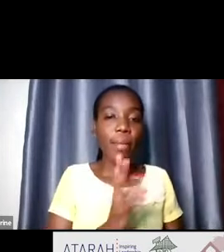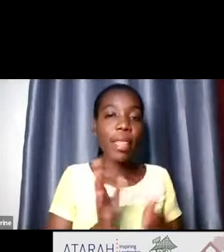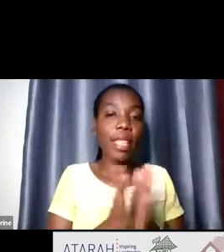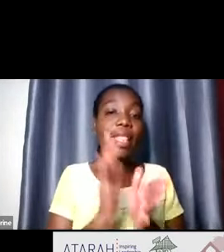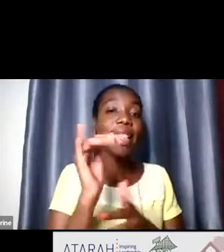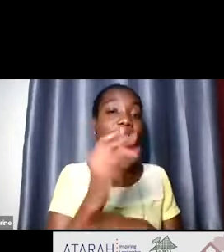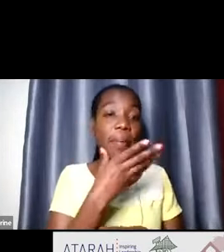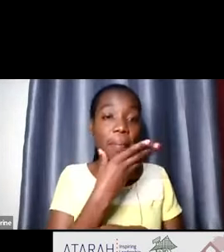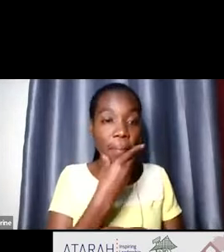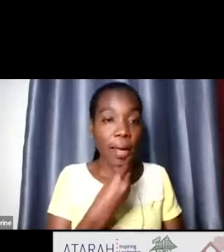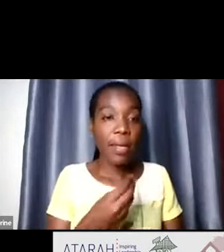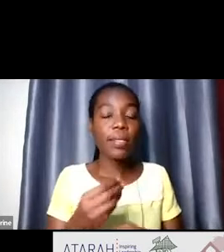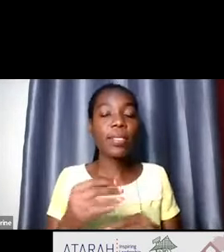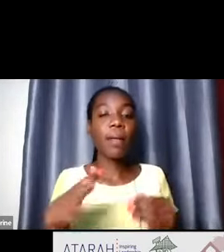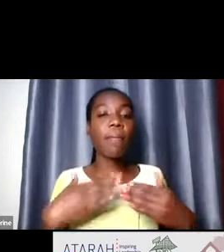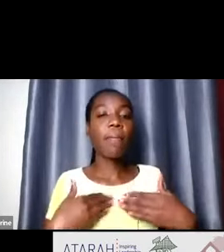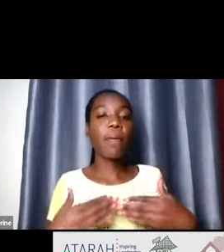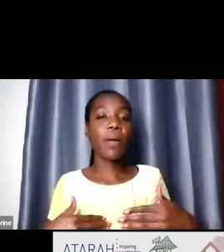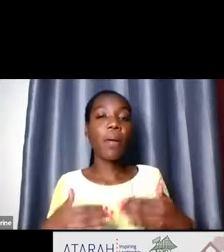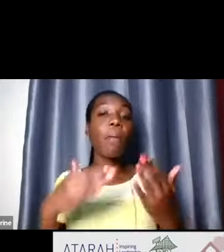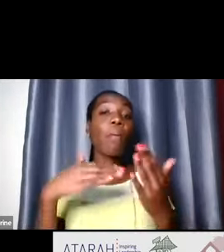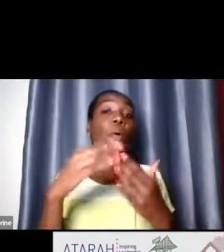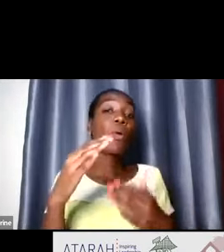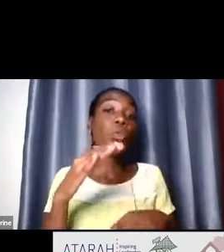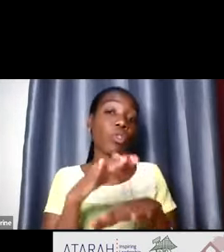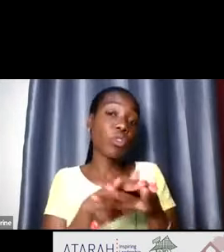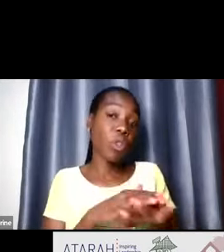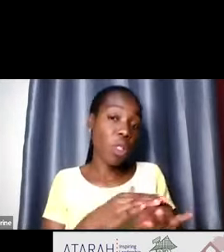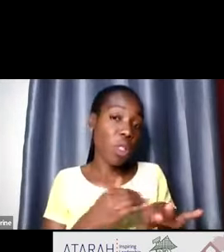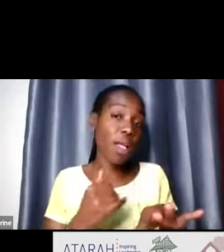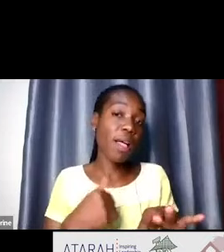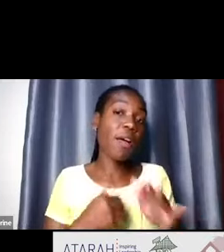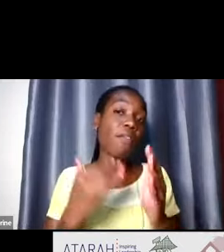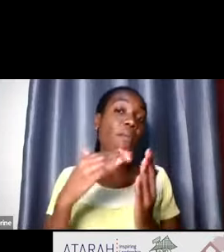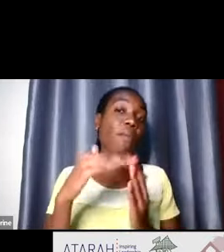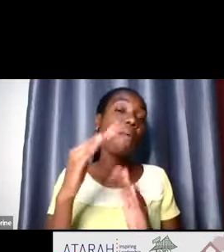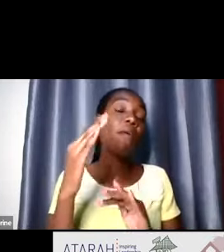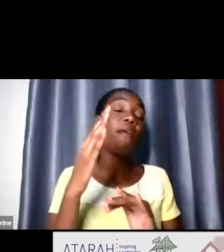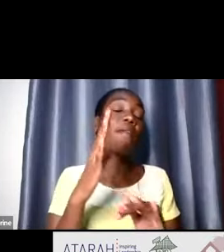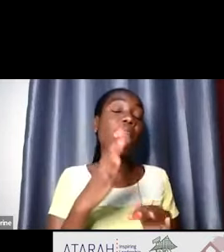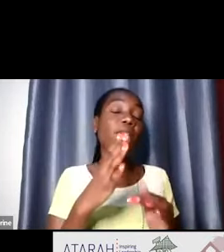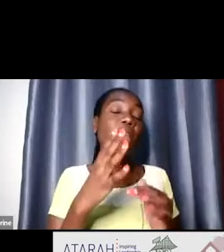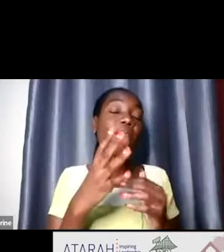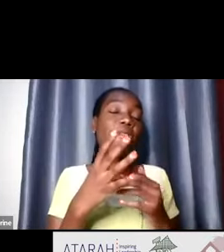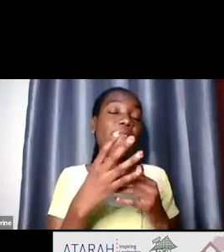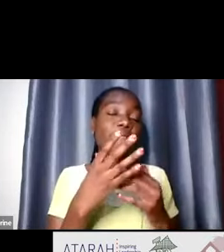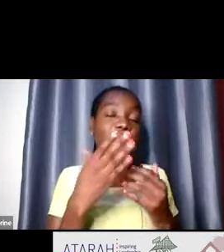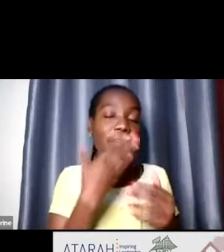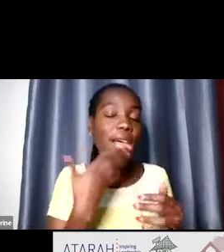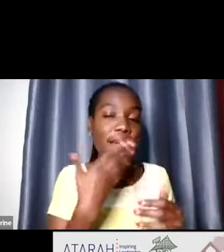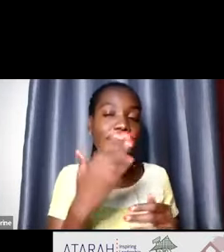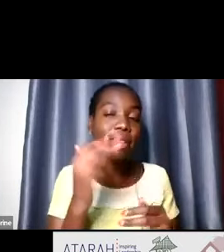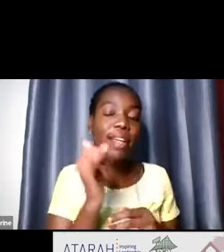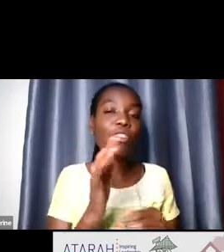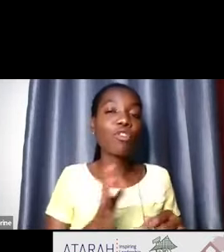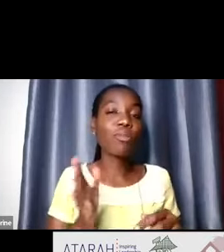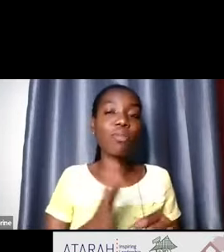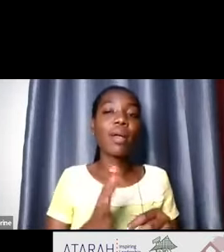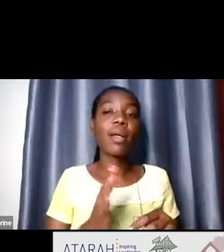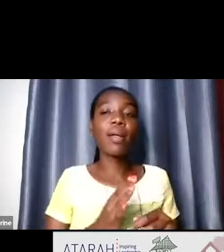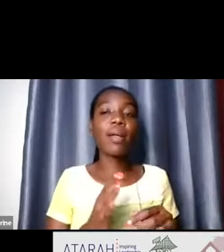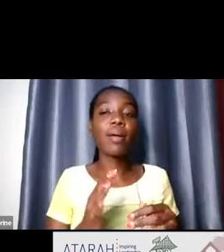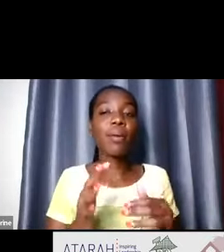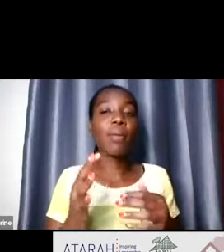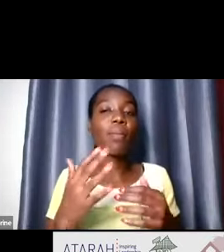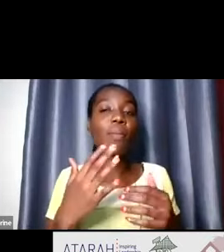More slower in a body that has more fat, and that's a woman's body. Women will do better when if they take weed. Weed